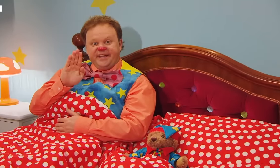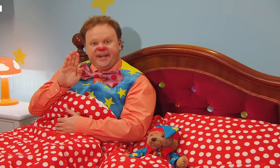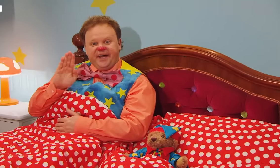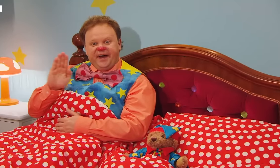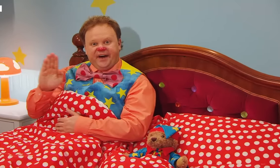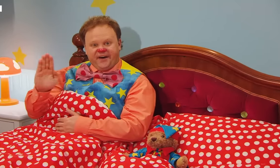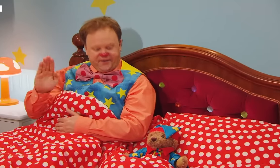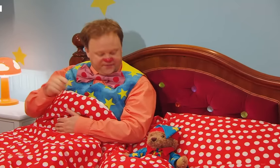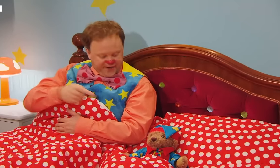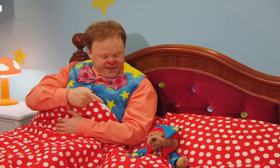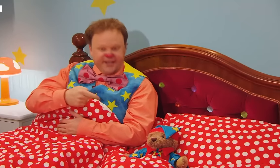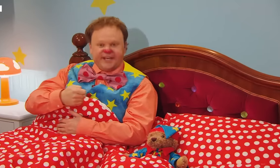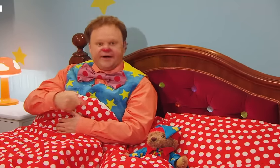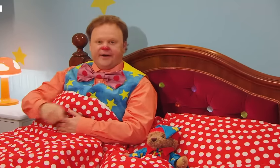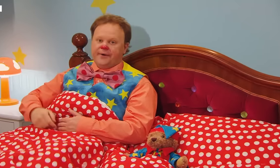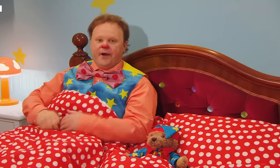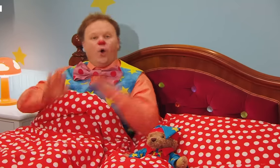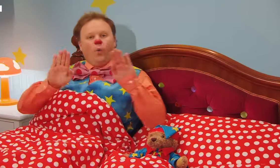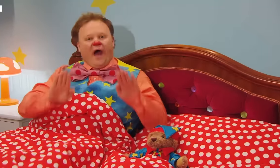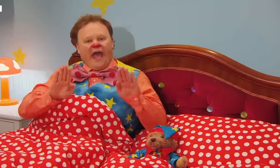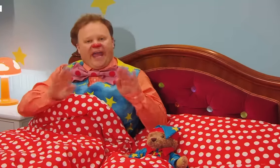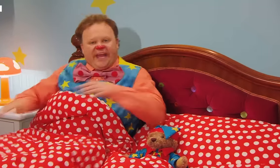No. Oh, wait.